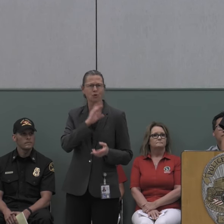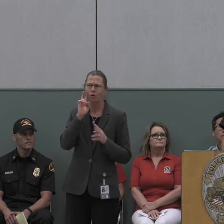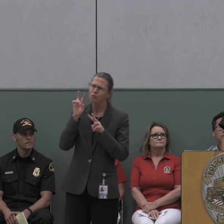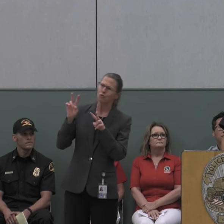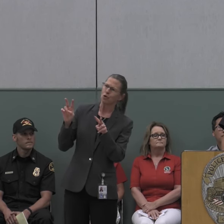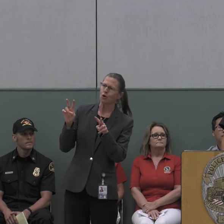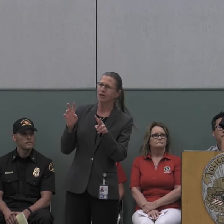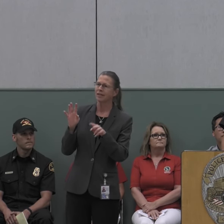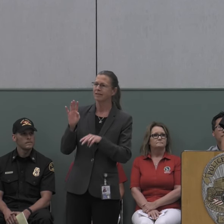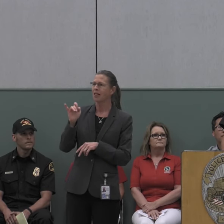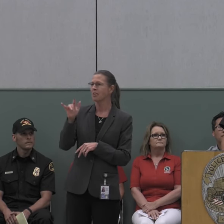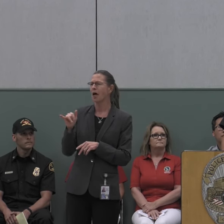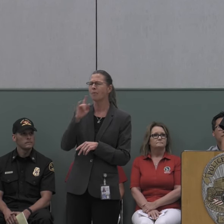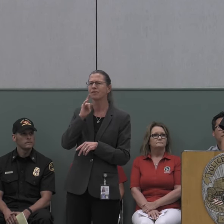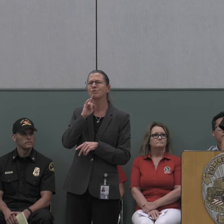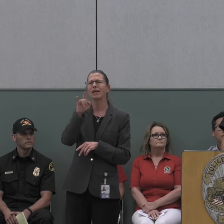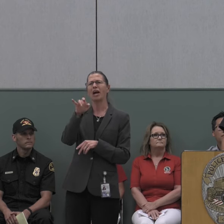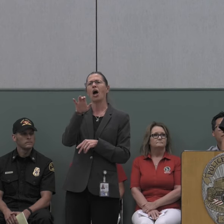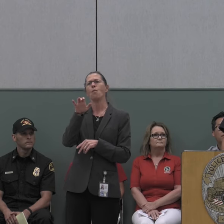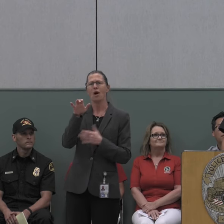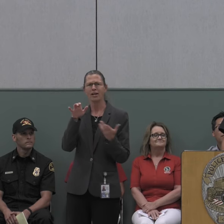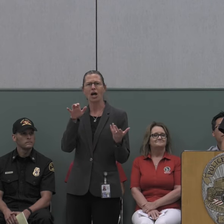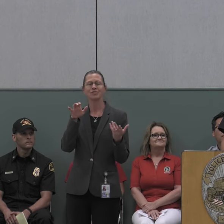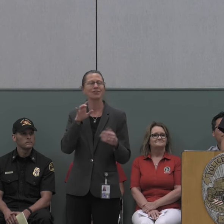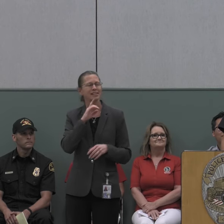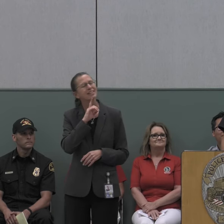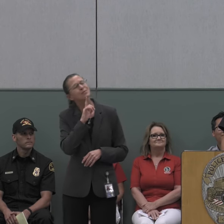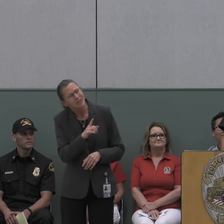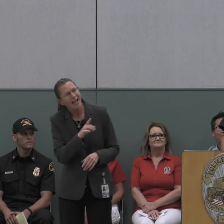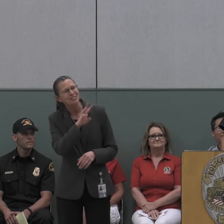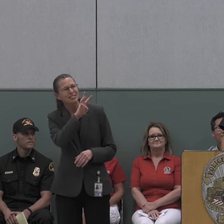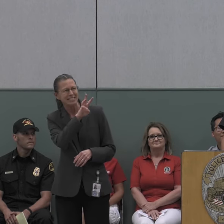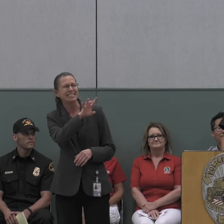of them. No, there were 68, but